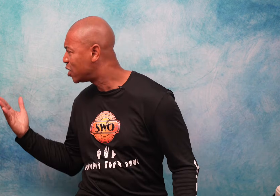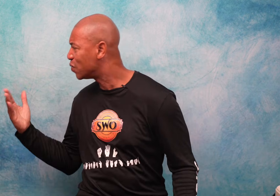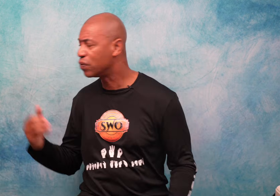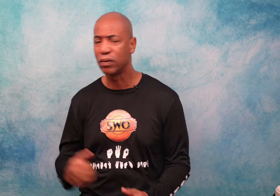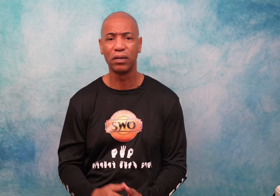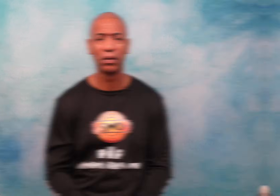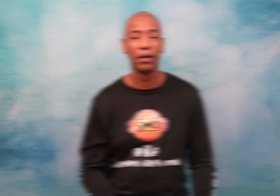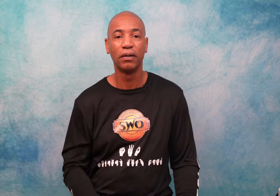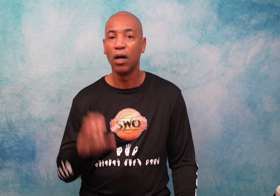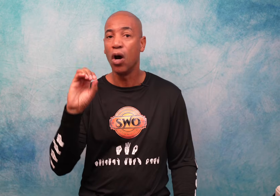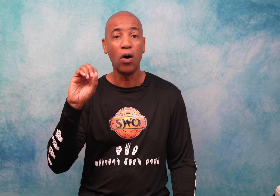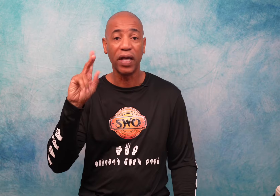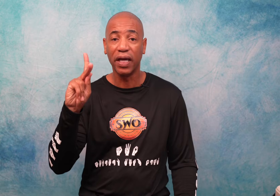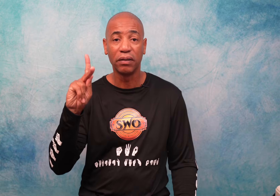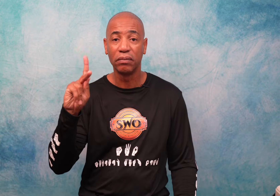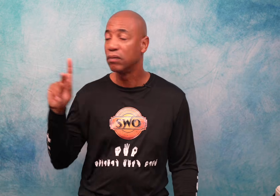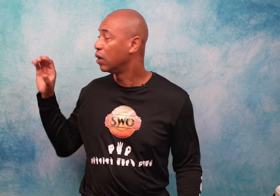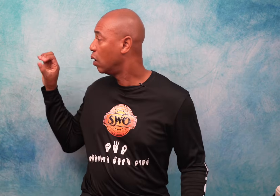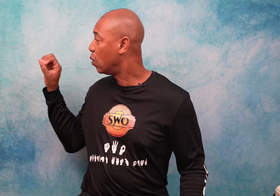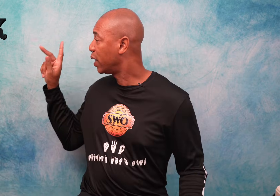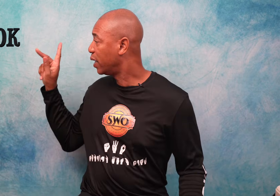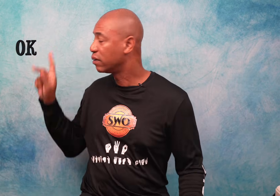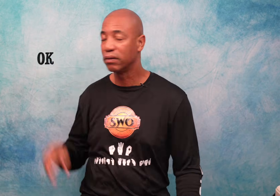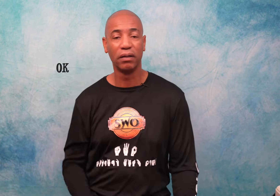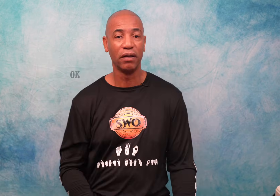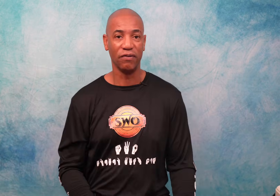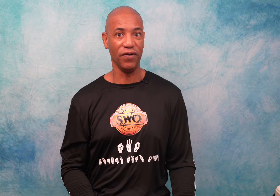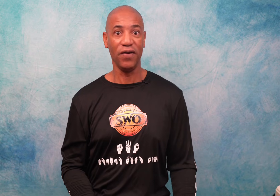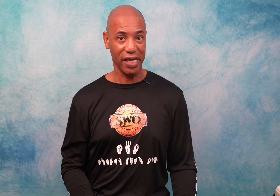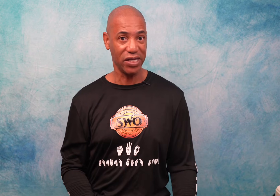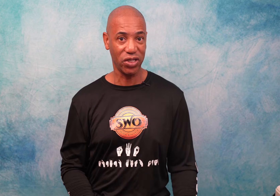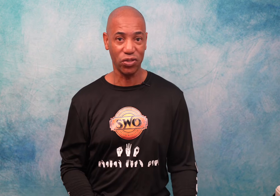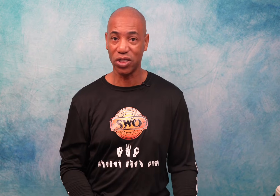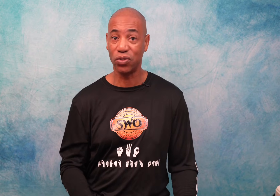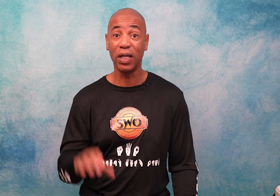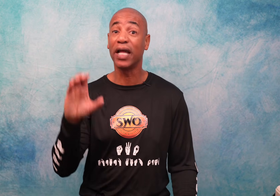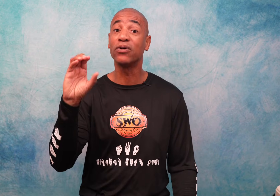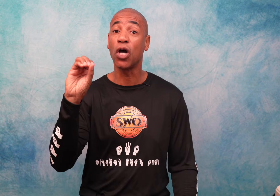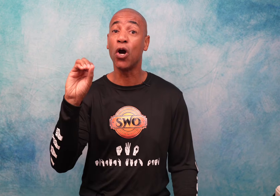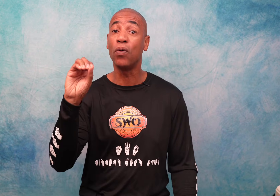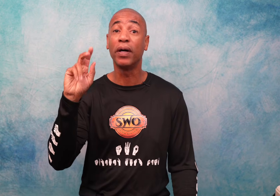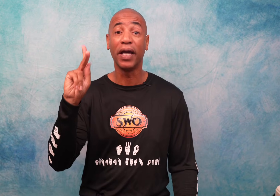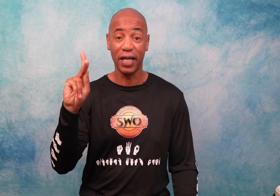you. Okay. Okay. Very easy. You just do the letters O and